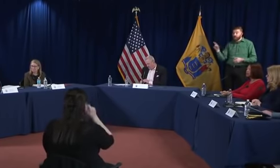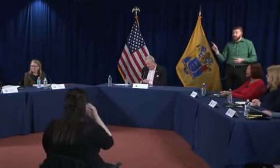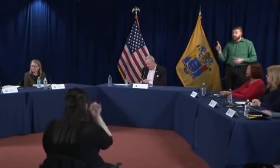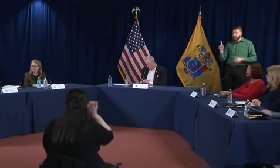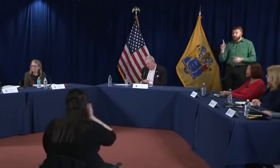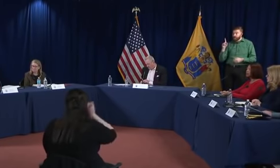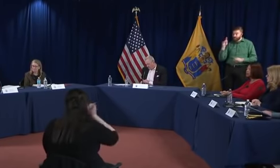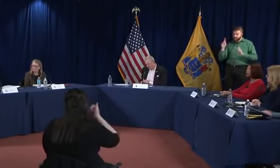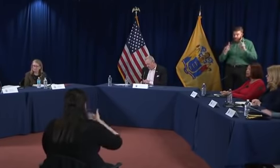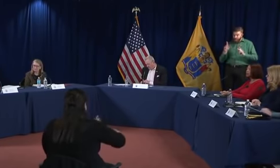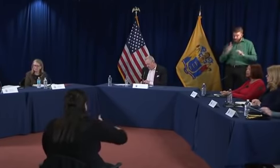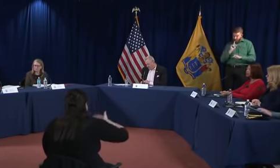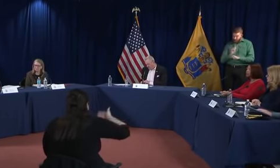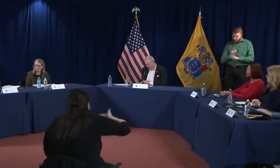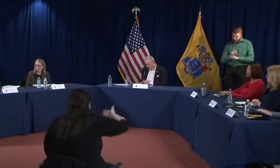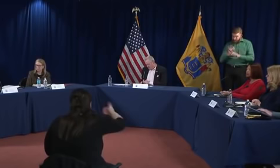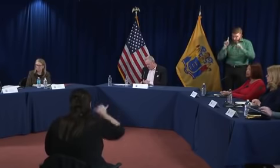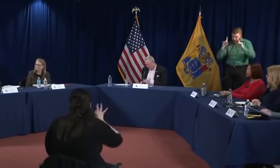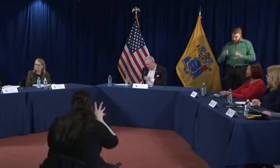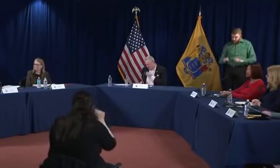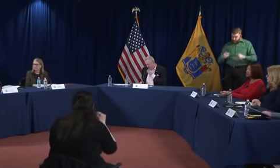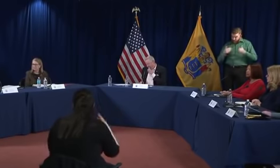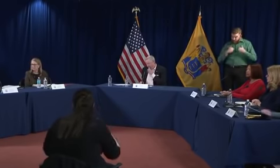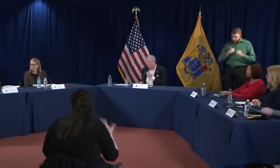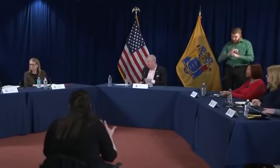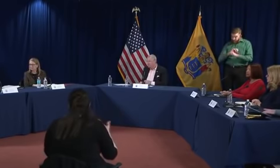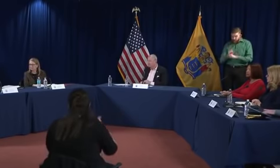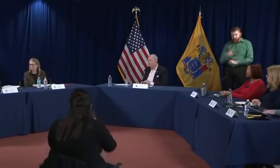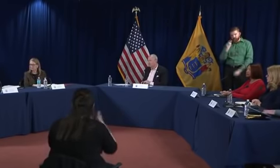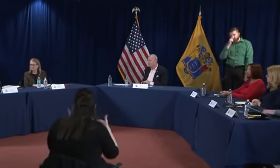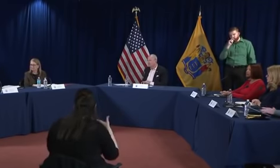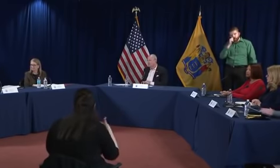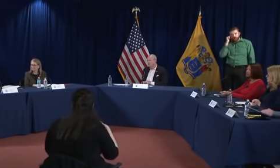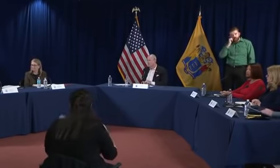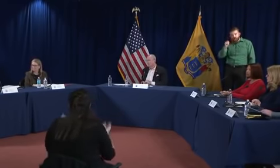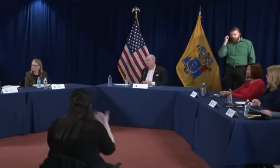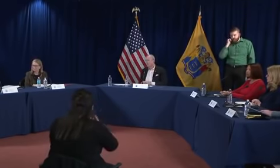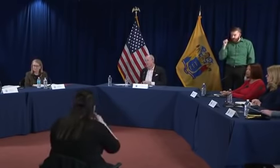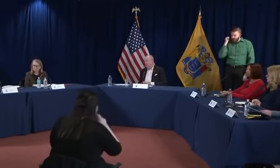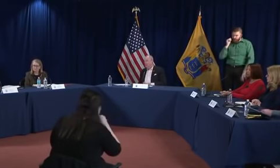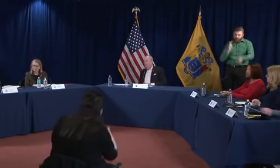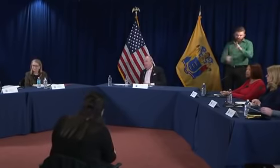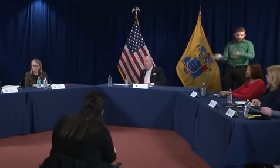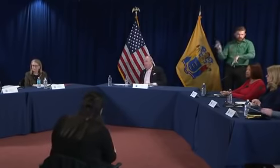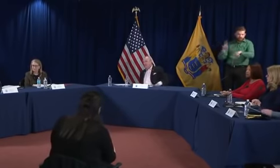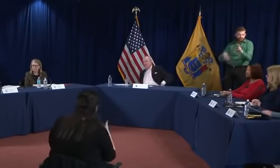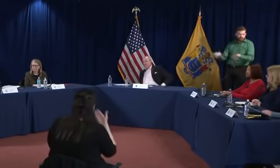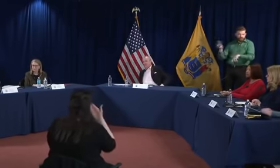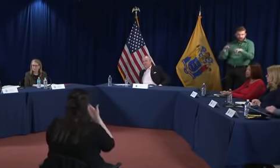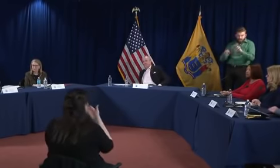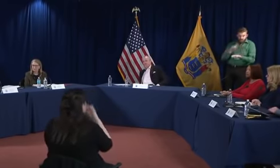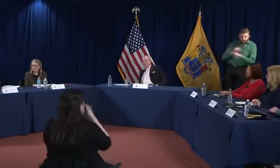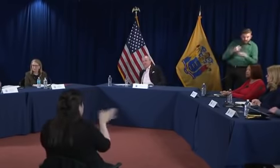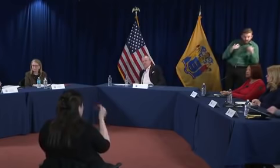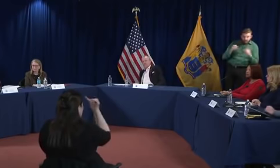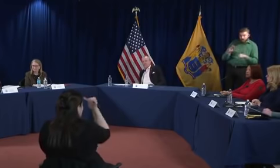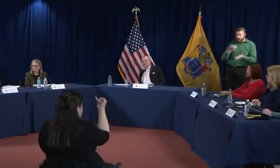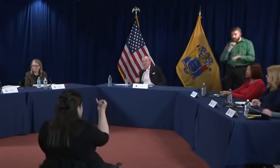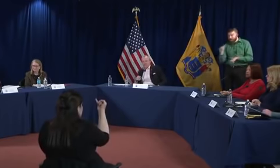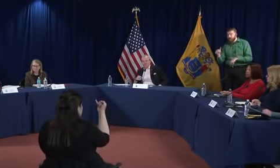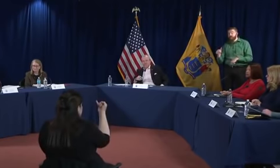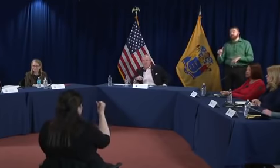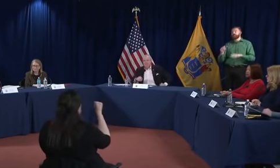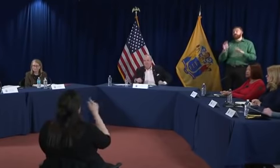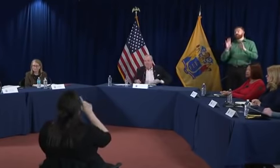learning more about it all the time. We have some good general ideas, but if you ask me those sorts of specifics, my answer is no, we can't tell